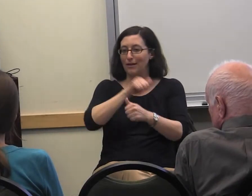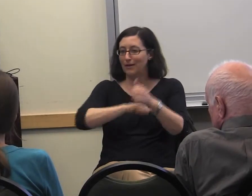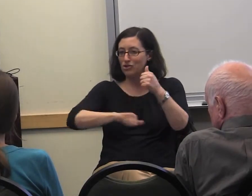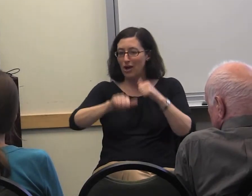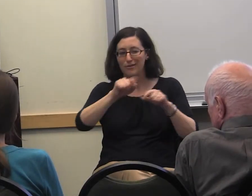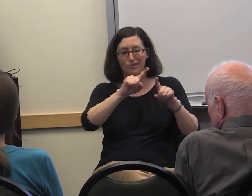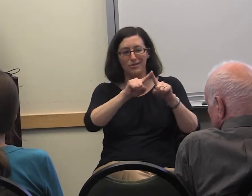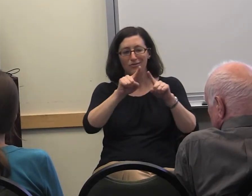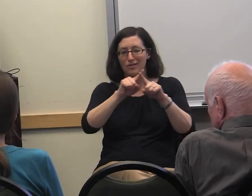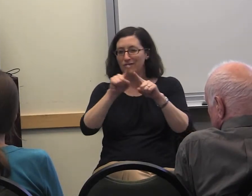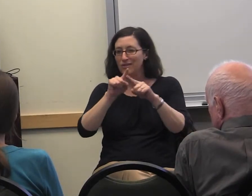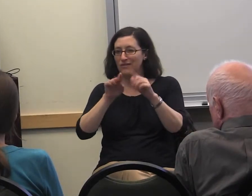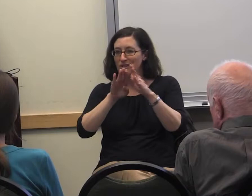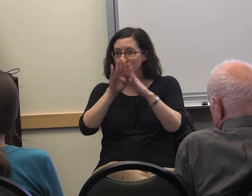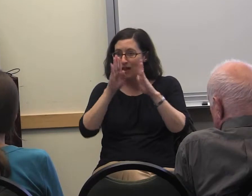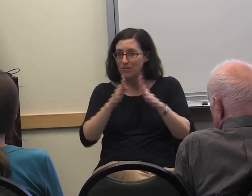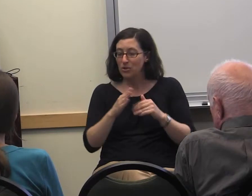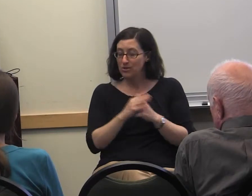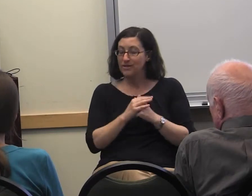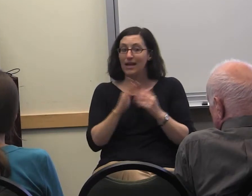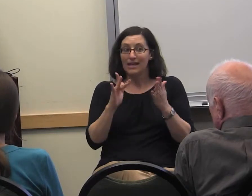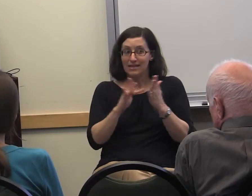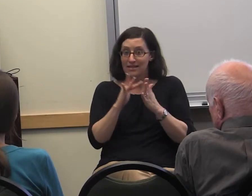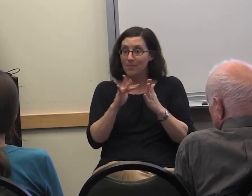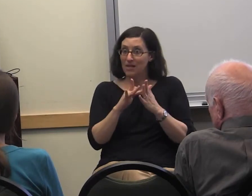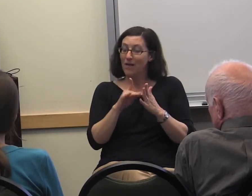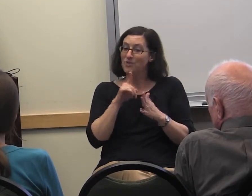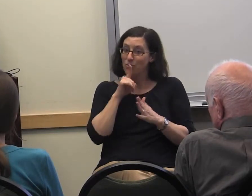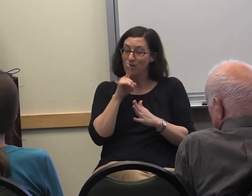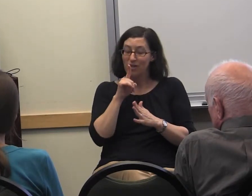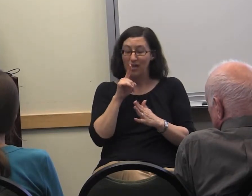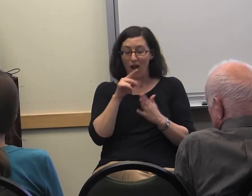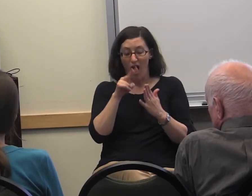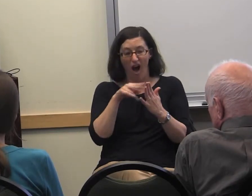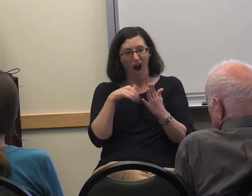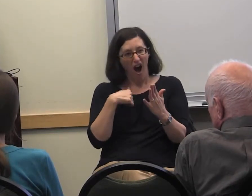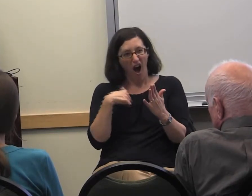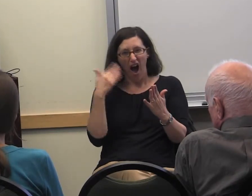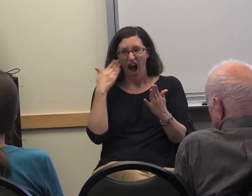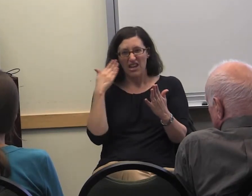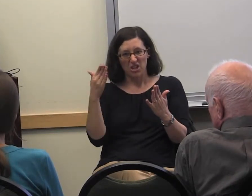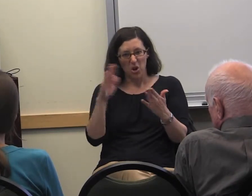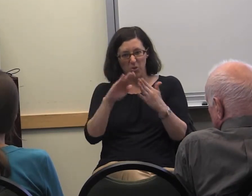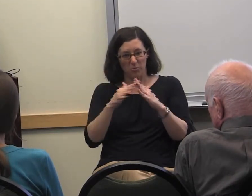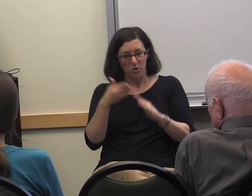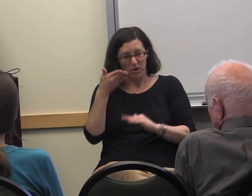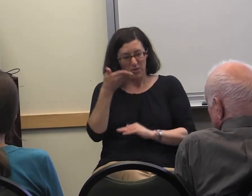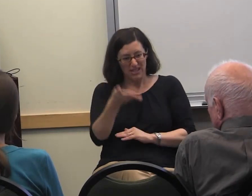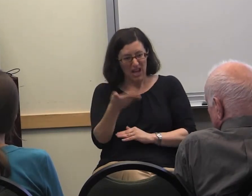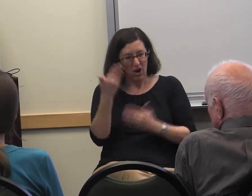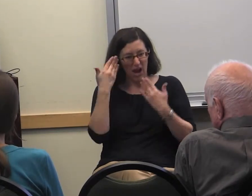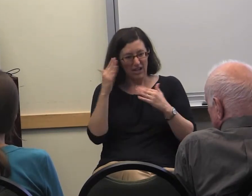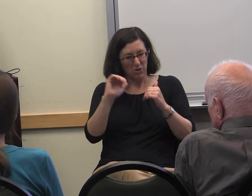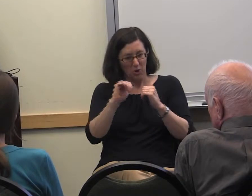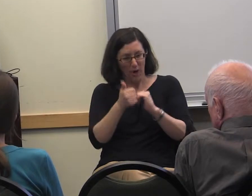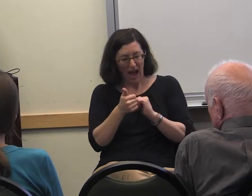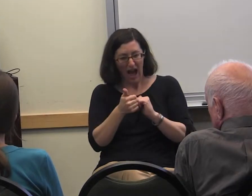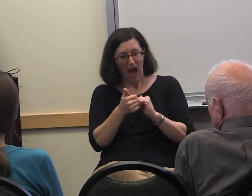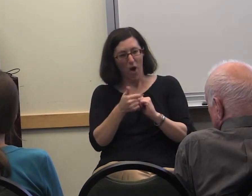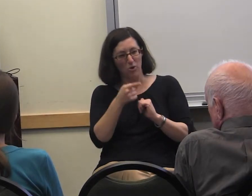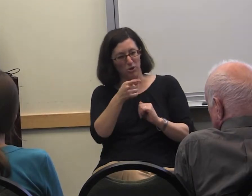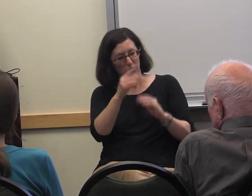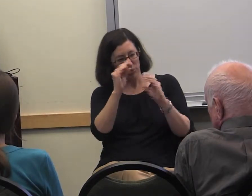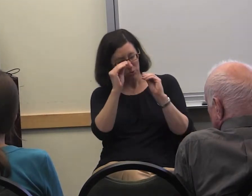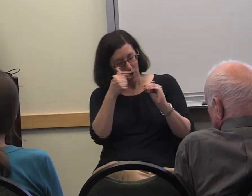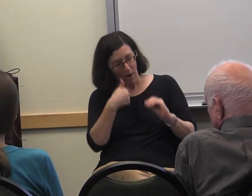lot of developers. And sometimes the developers really come around and say, I had no idea this community existed. I didn't know how to do this. The community has taught